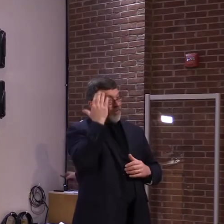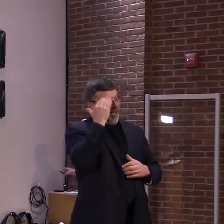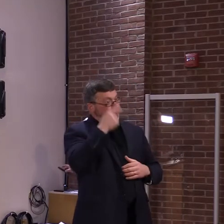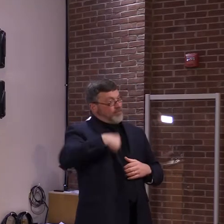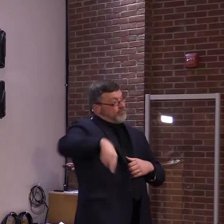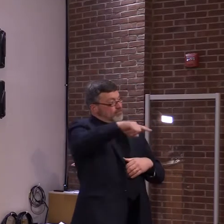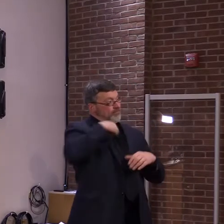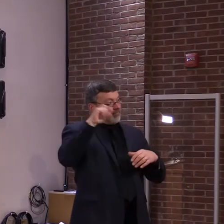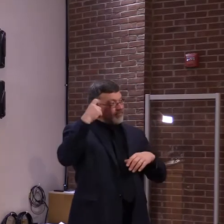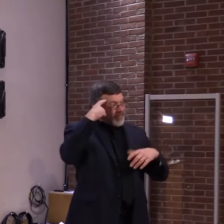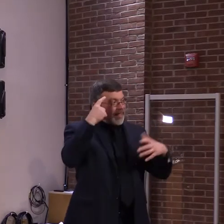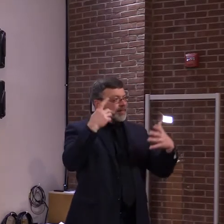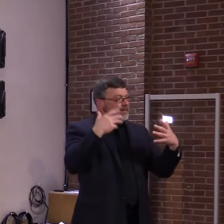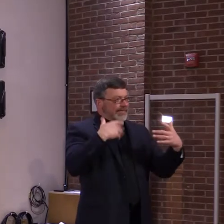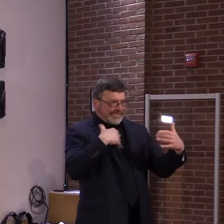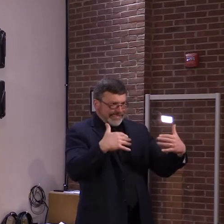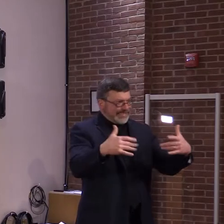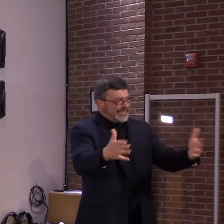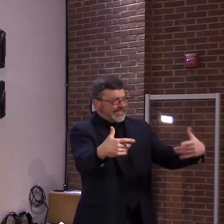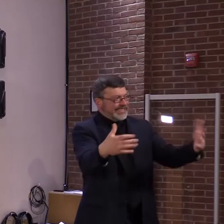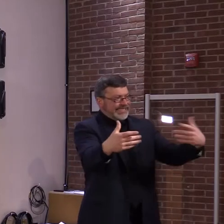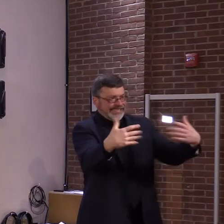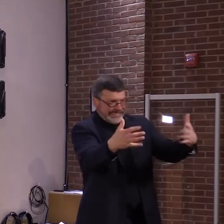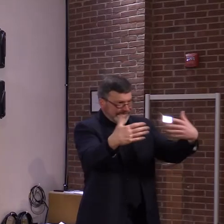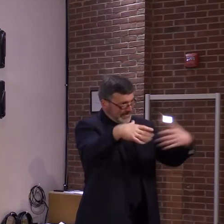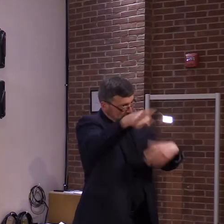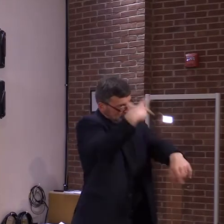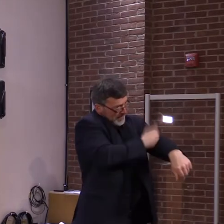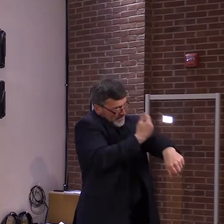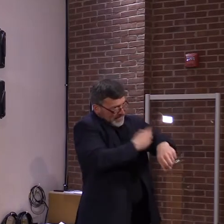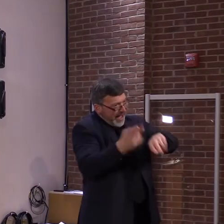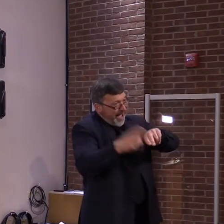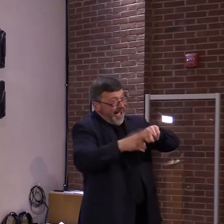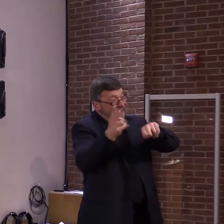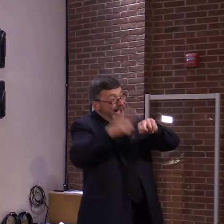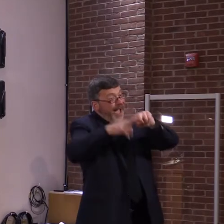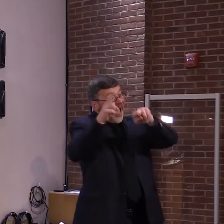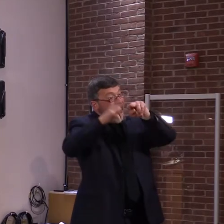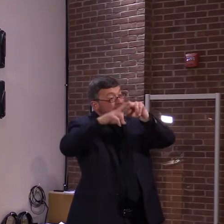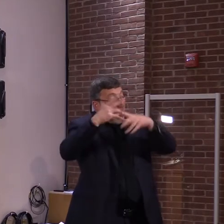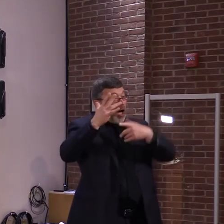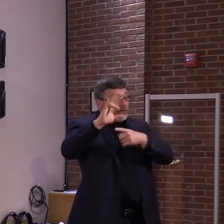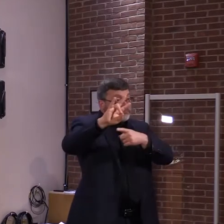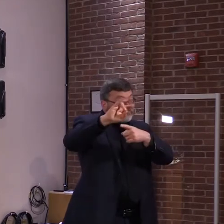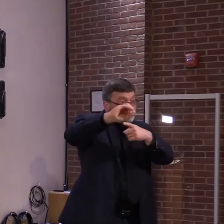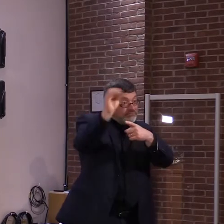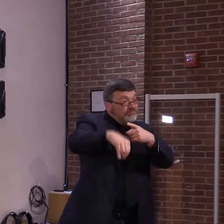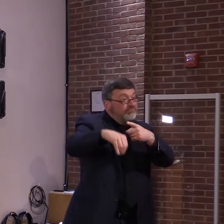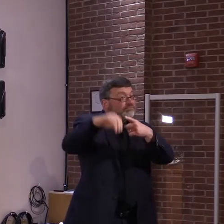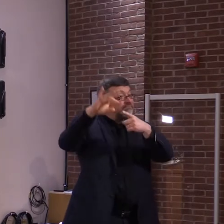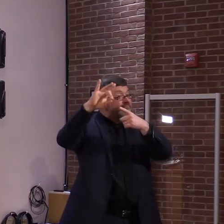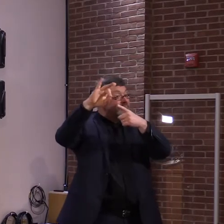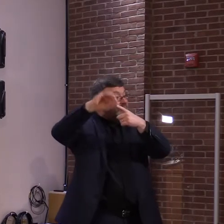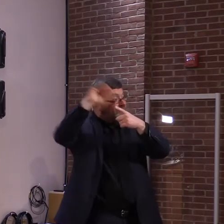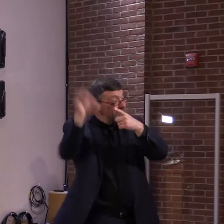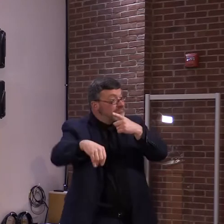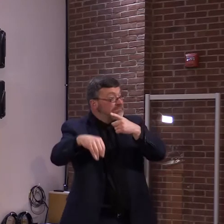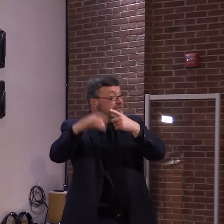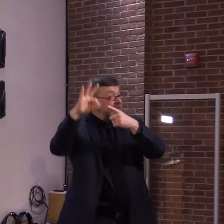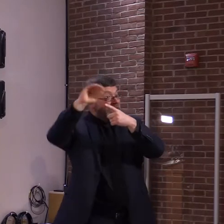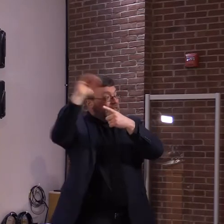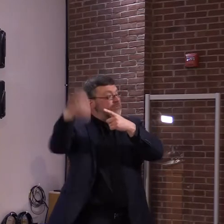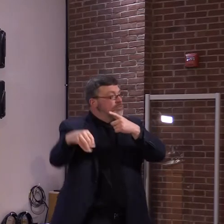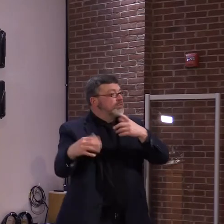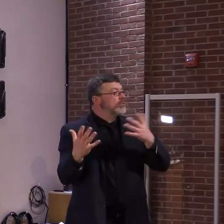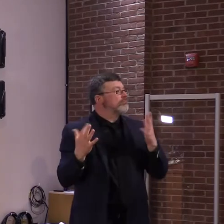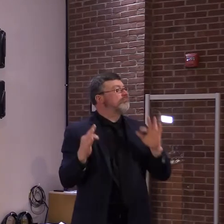school, hangouts, sports, dinner parties, live music. It may take some getting used to at first, but we can not only